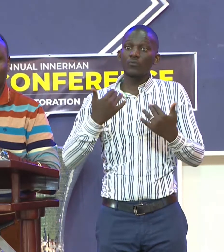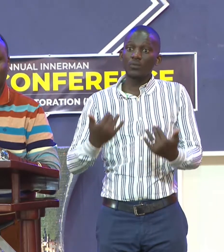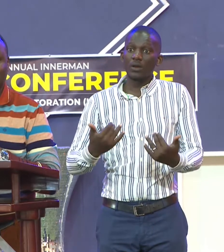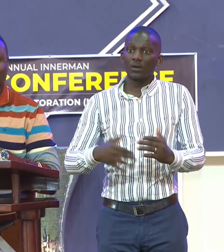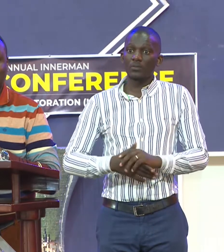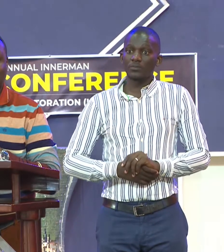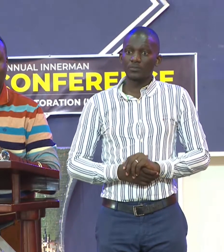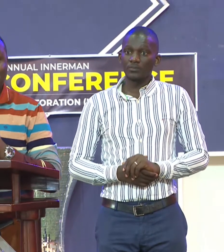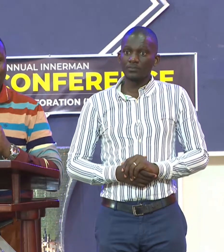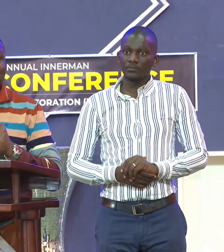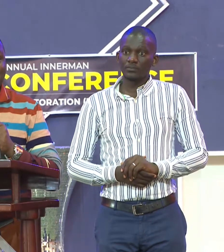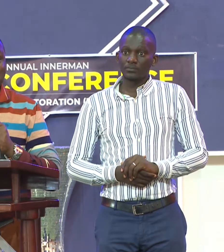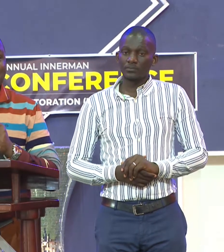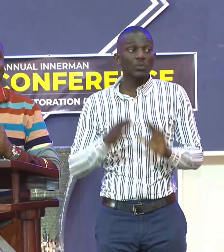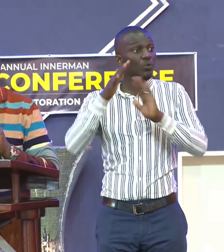according to your age.